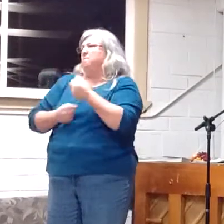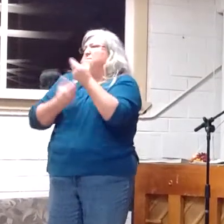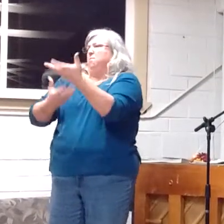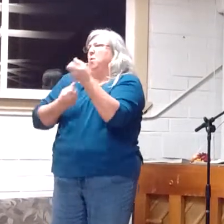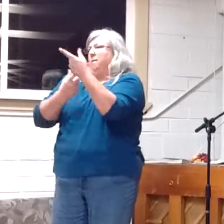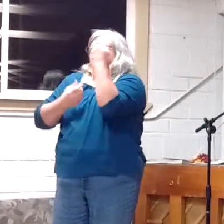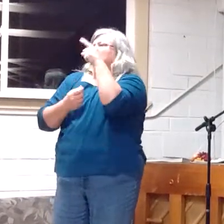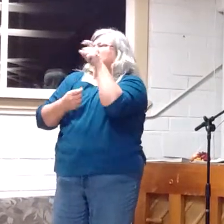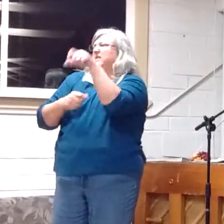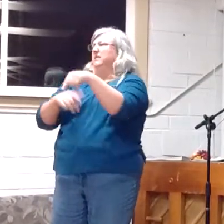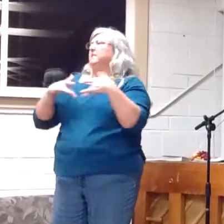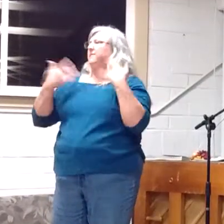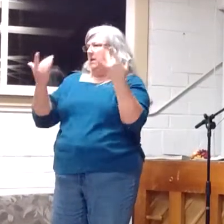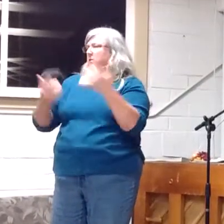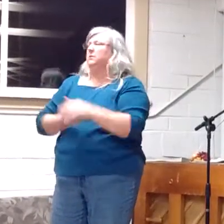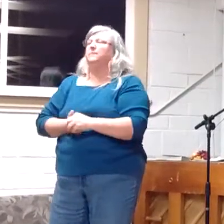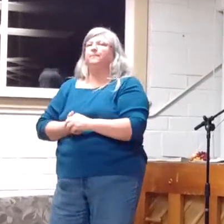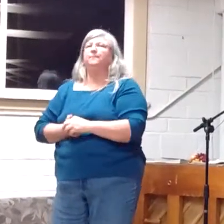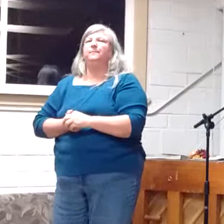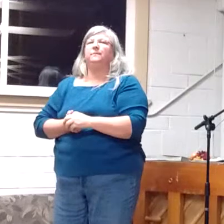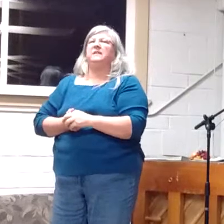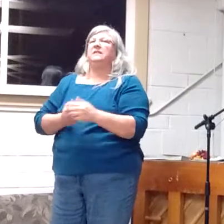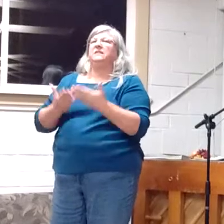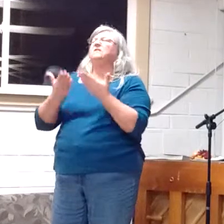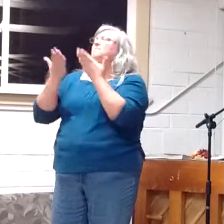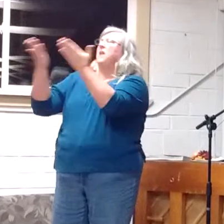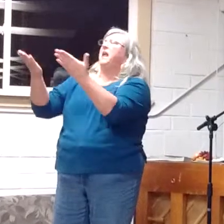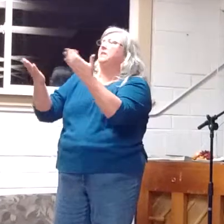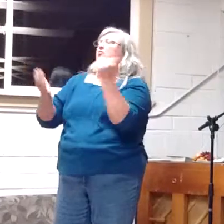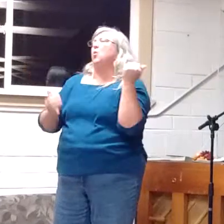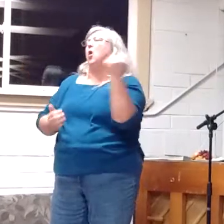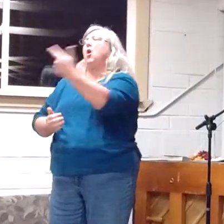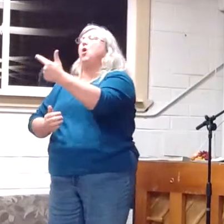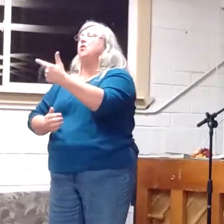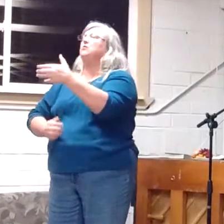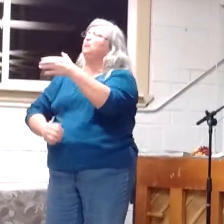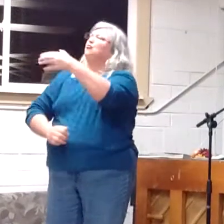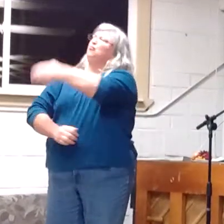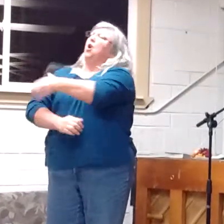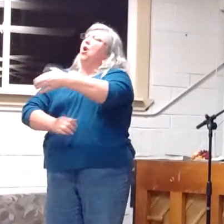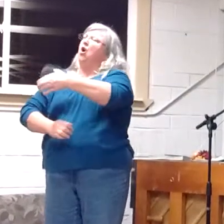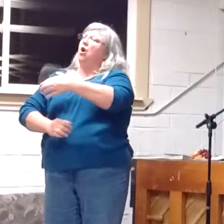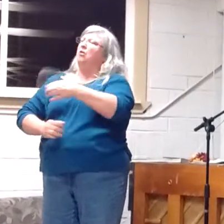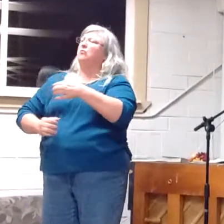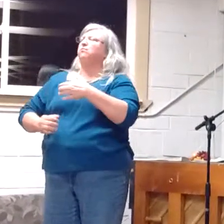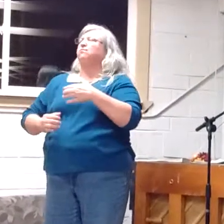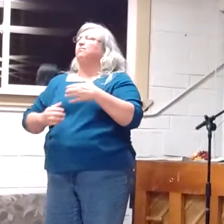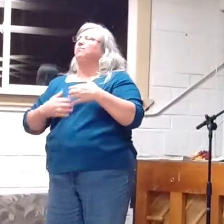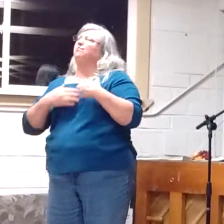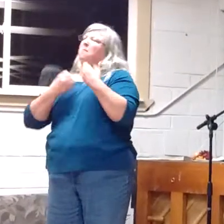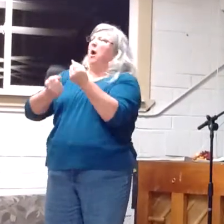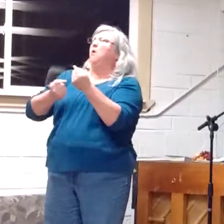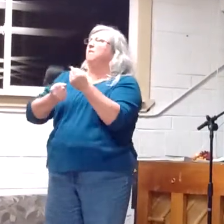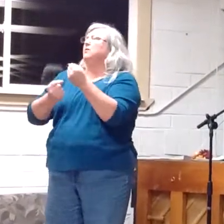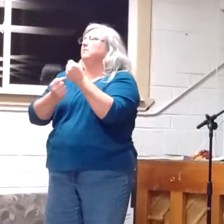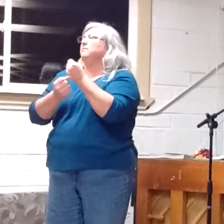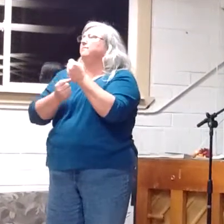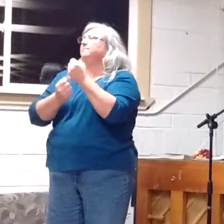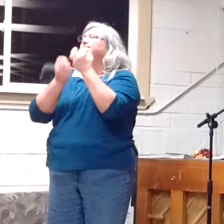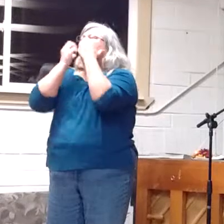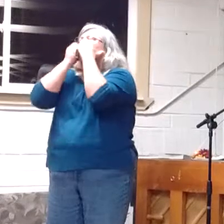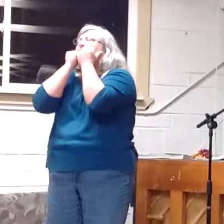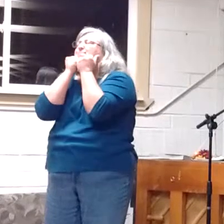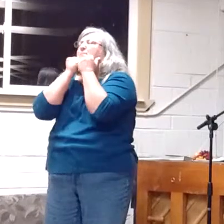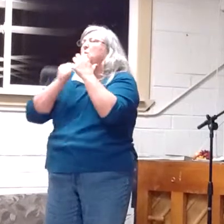I called it Women Making Life Happen. And it's dedicated to all the strong, hard, dedicated, loving women of the